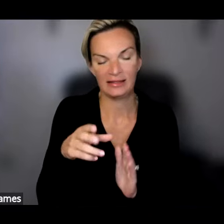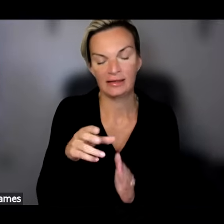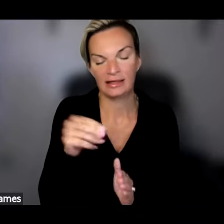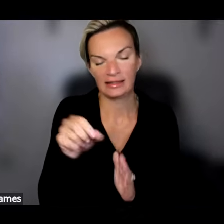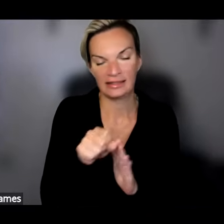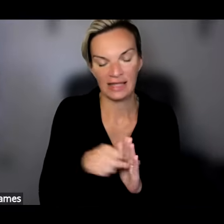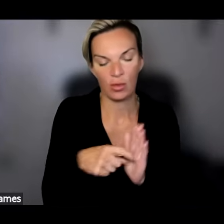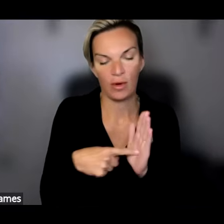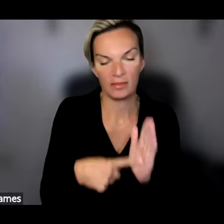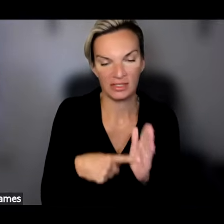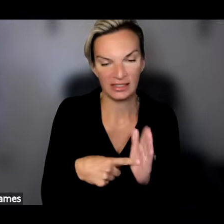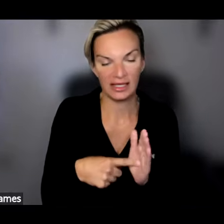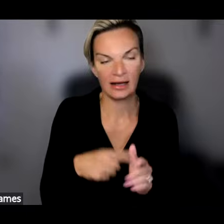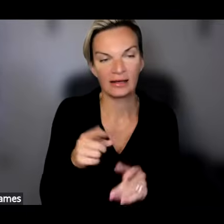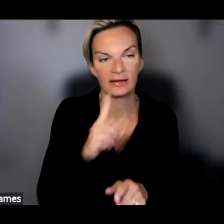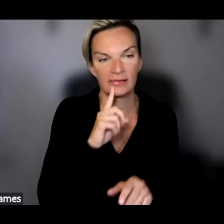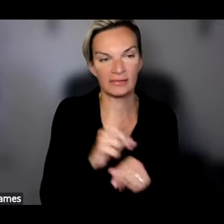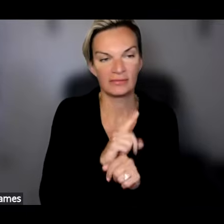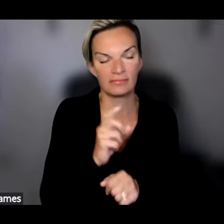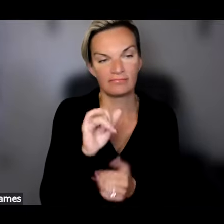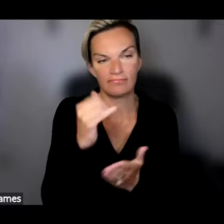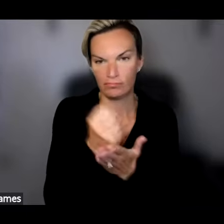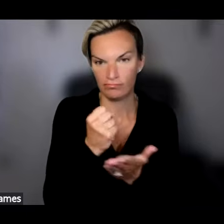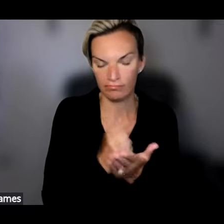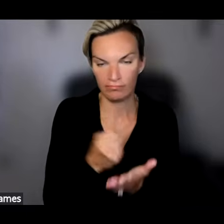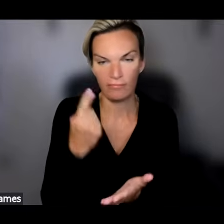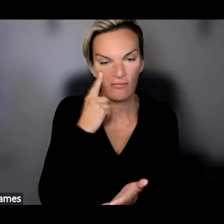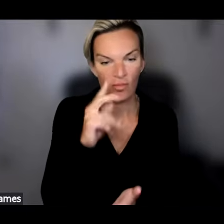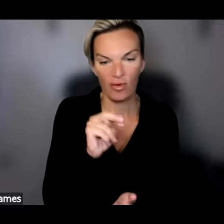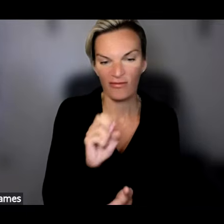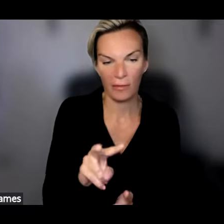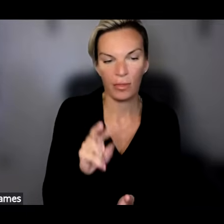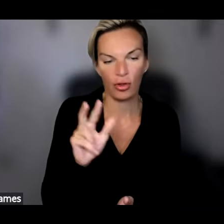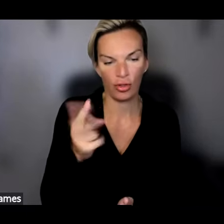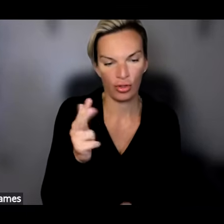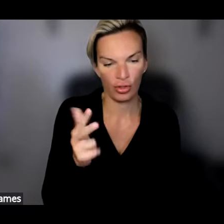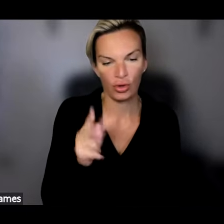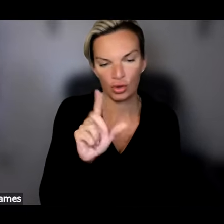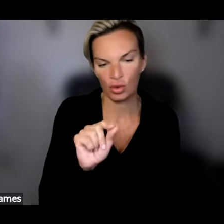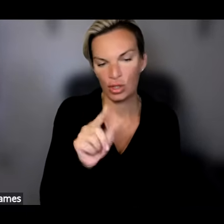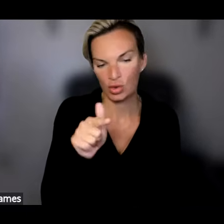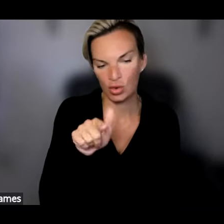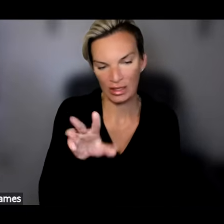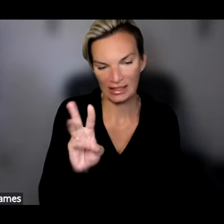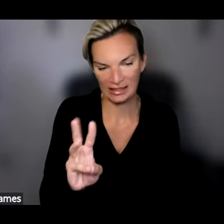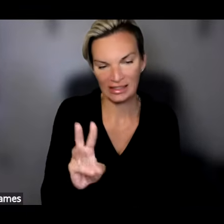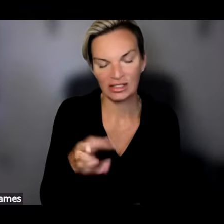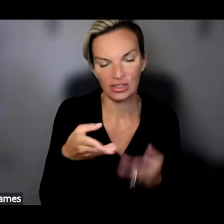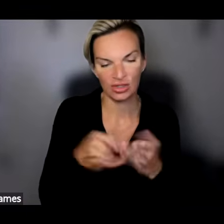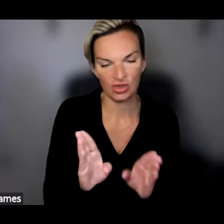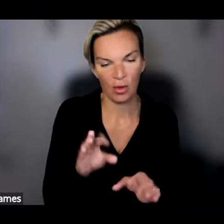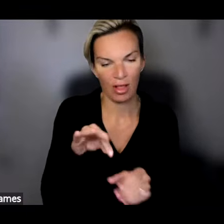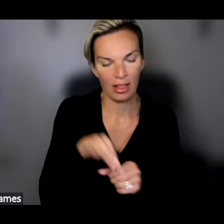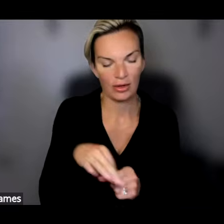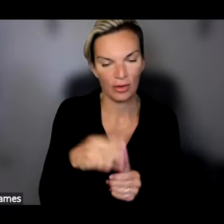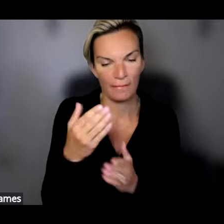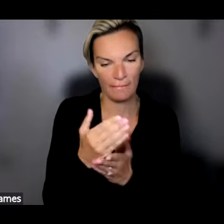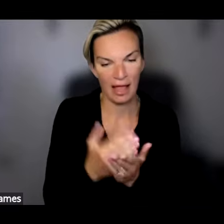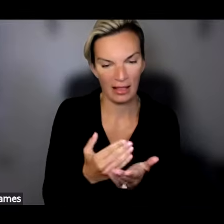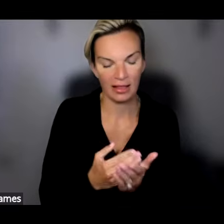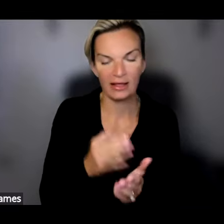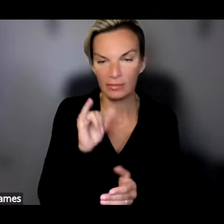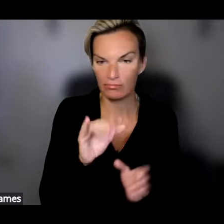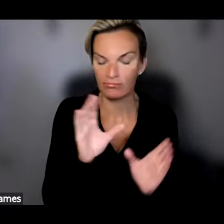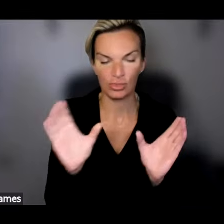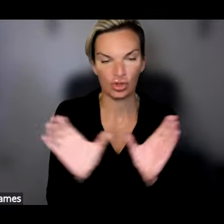be certified to the Secretary of State for the November 3rd, 2026 general election ballot. This certification is to include any